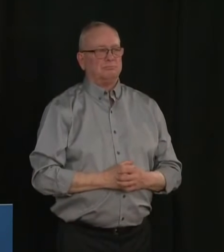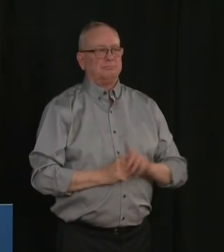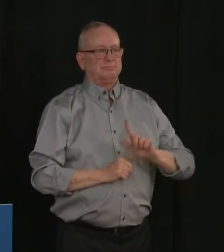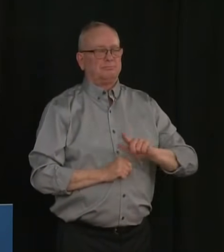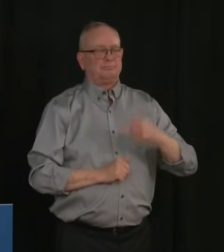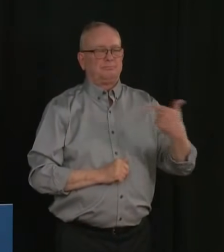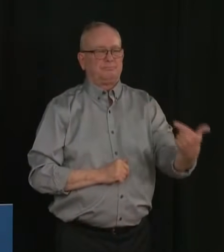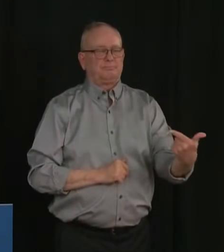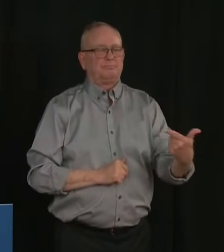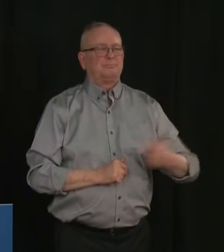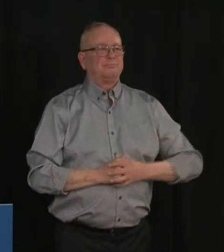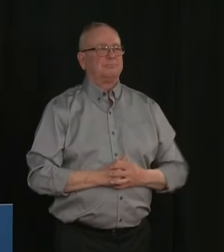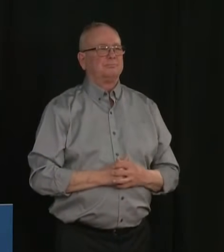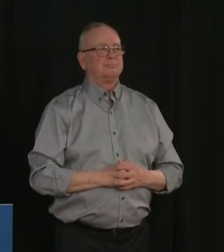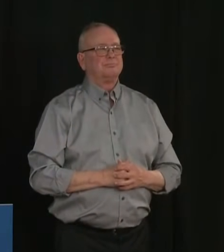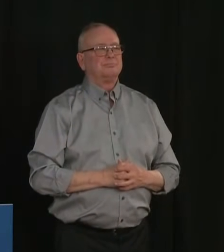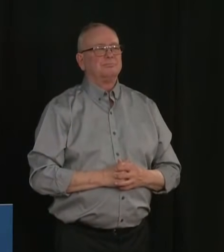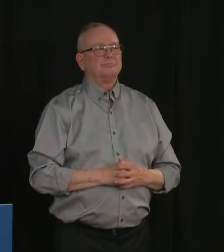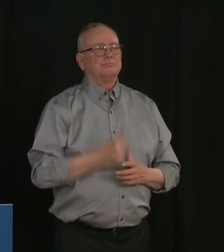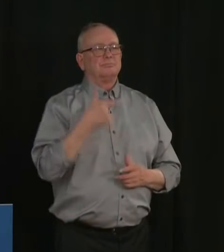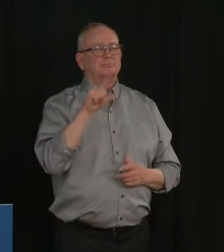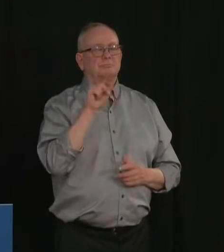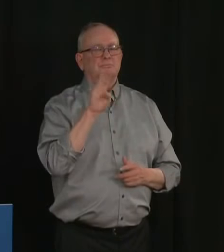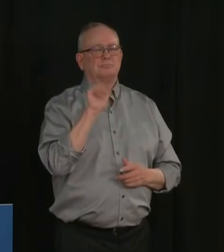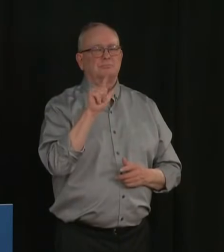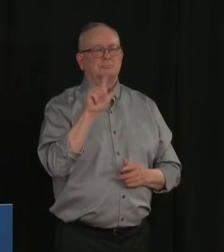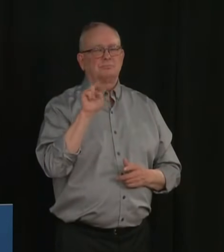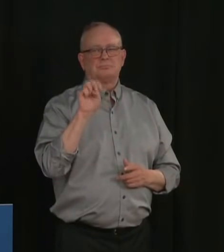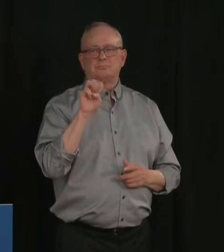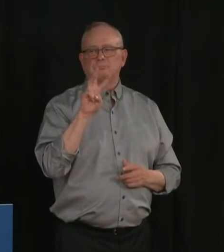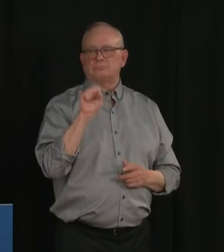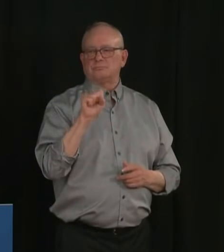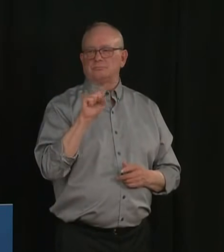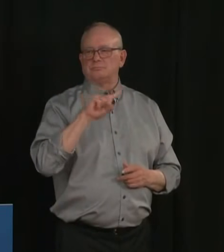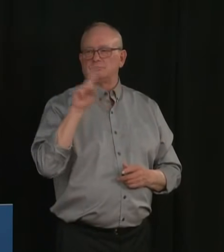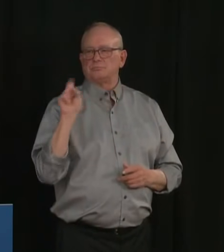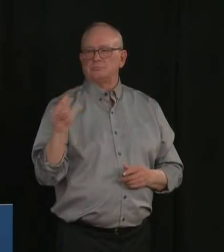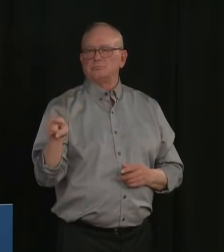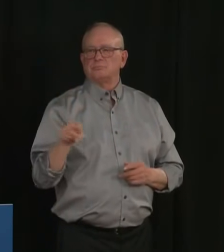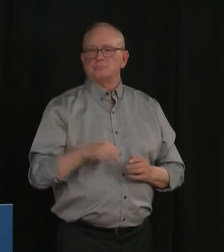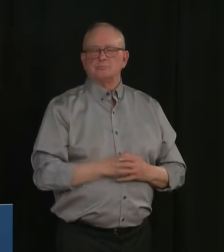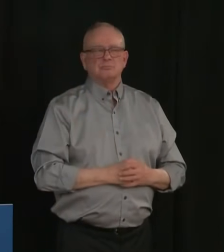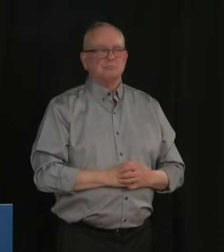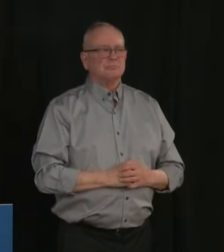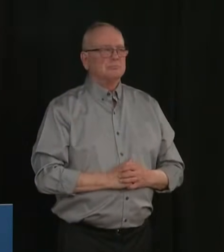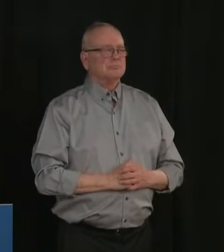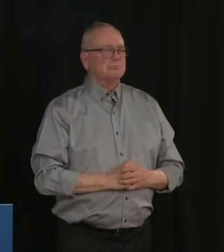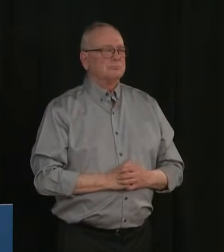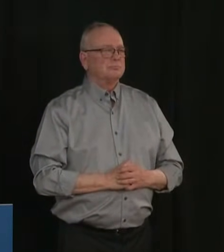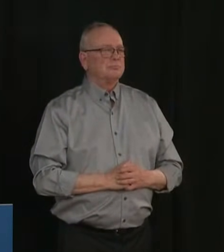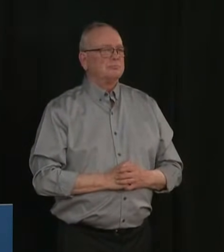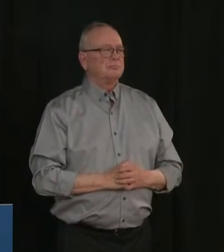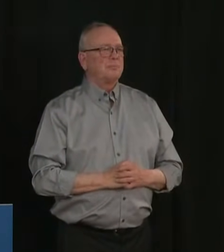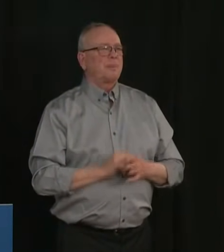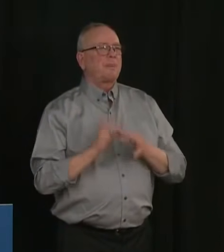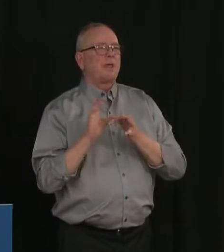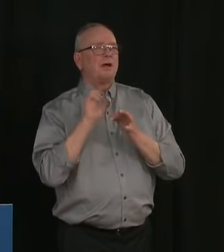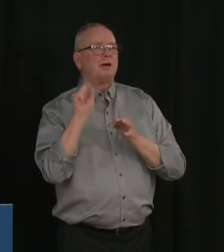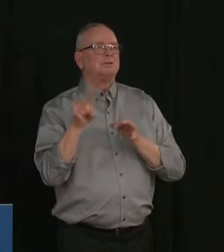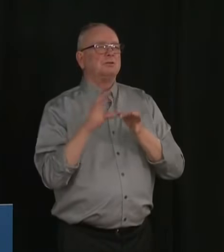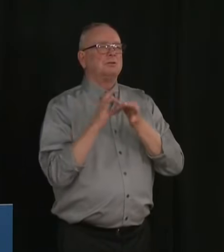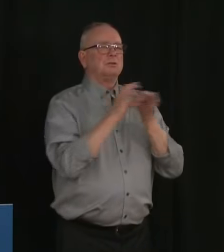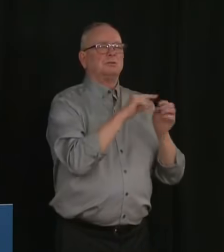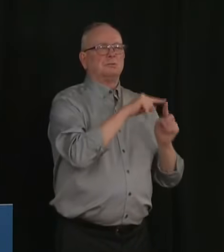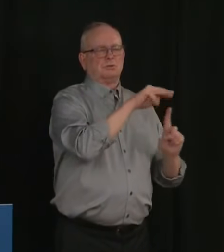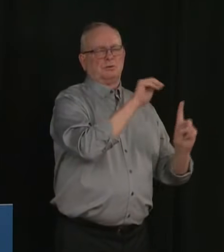Lesser Kent, Global News. Hi, Dr. Hinshaw. Yeah, I just want to circle back to the number of MLAs that had